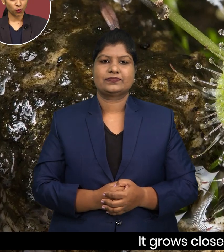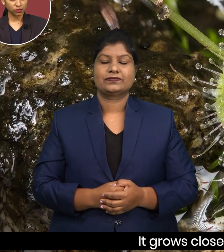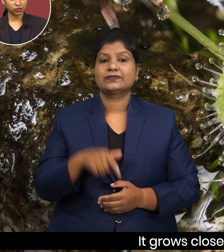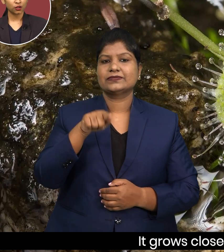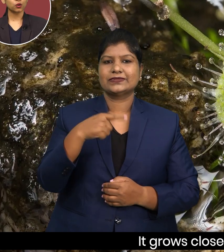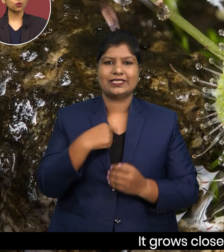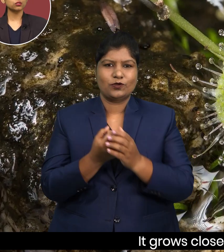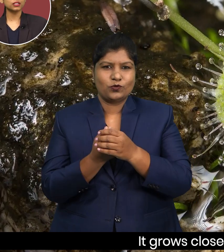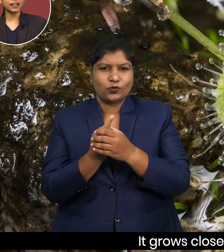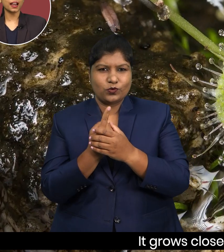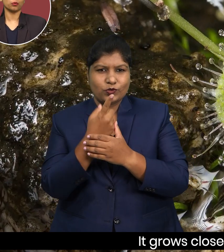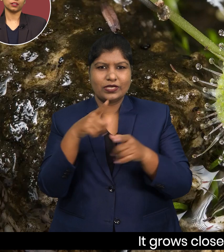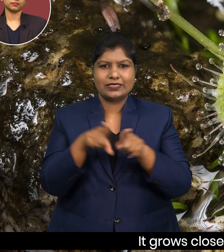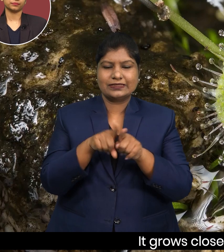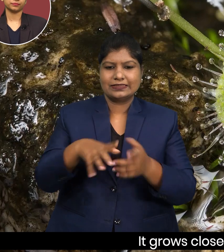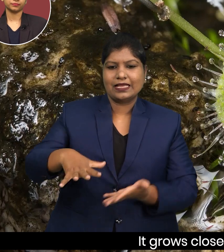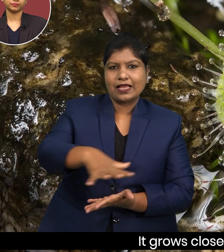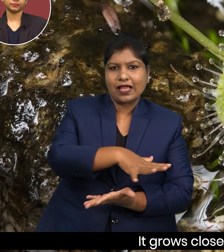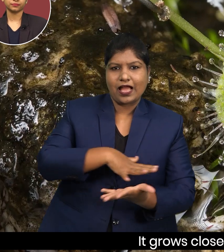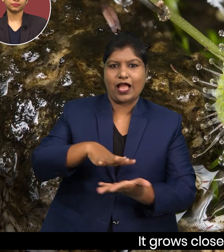It grows close to the ground.